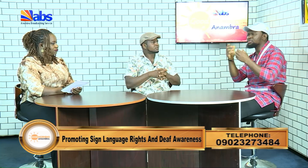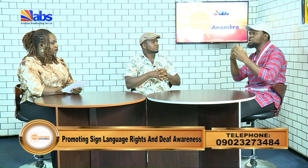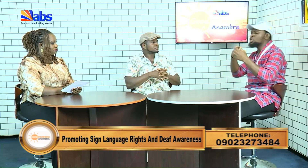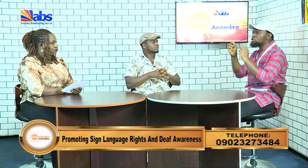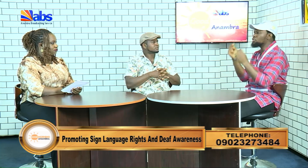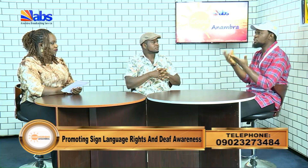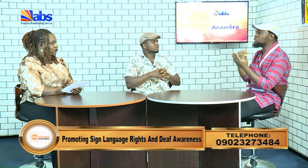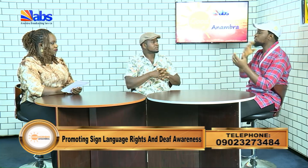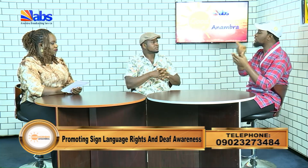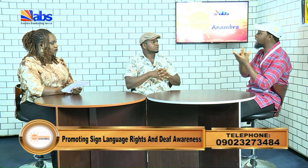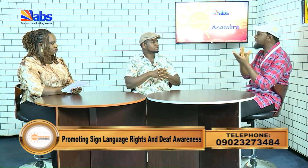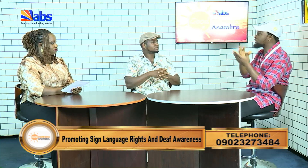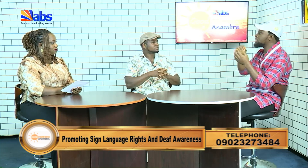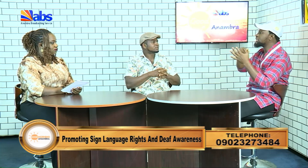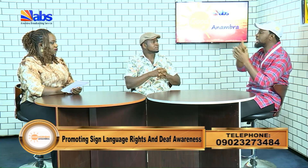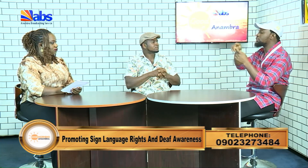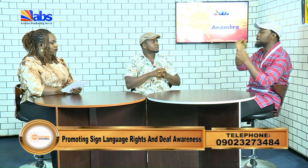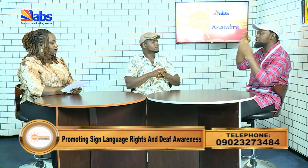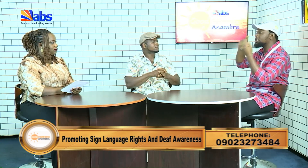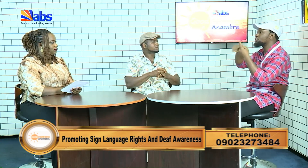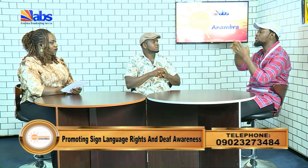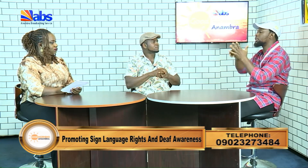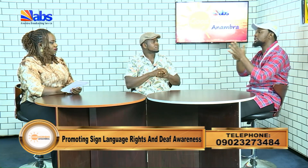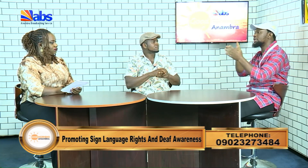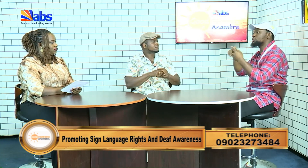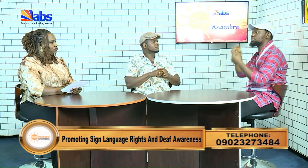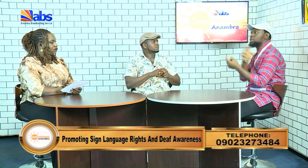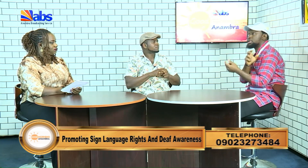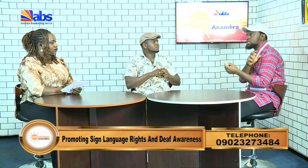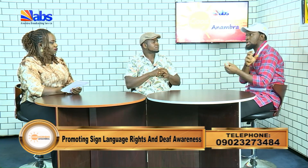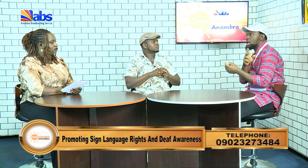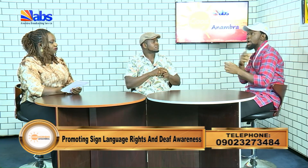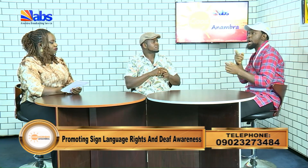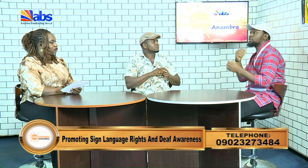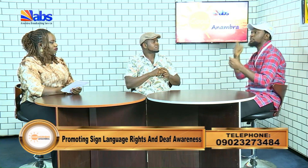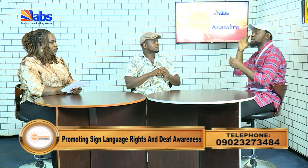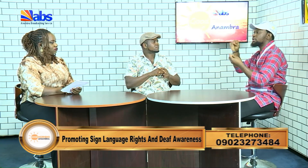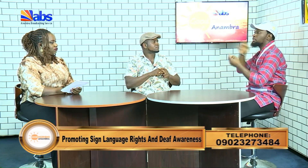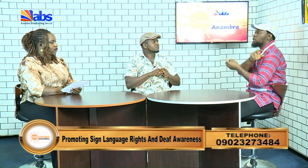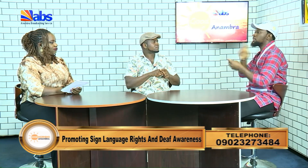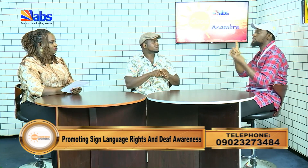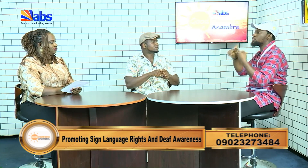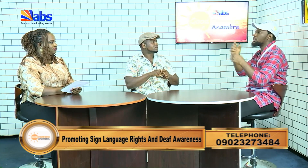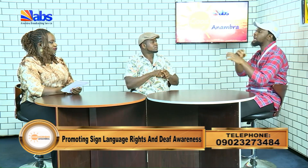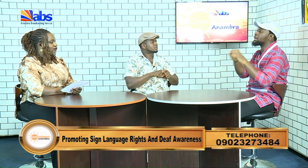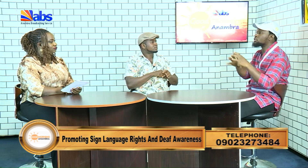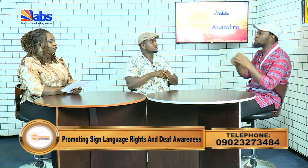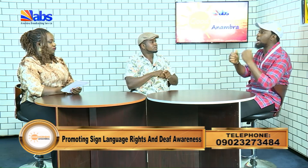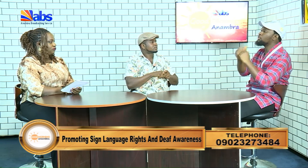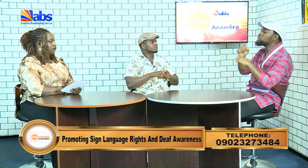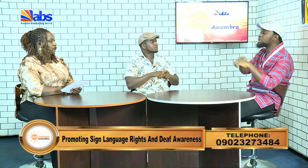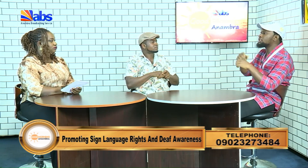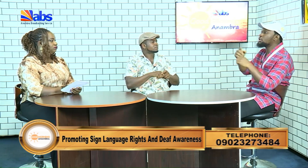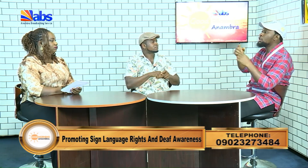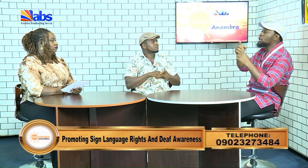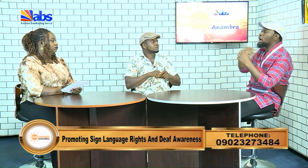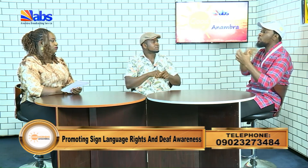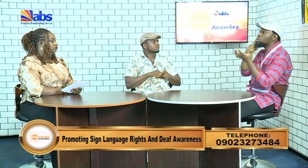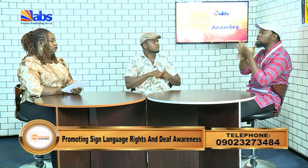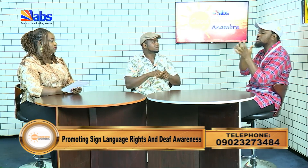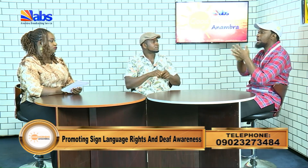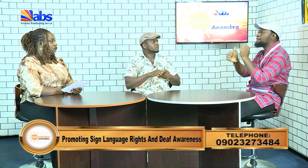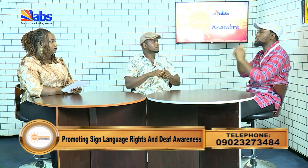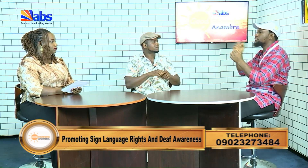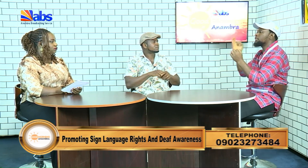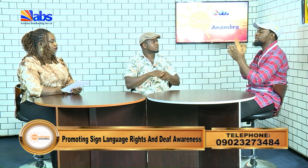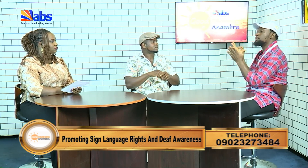And no, it's not right. So it's either they now decide to report them to the police, and for then the police people to take actions. And most times, we notice